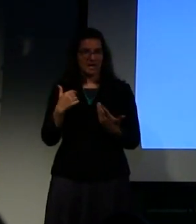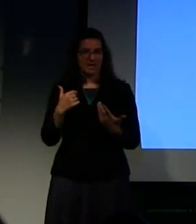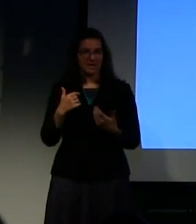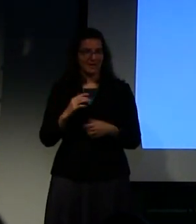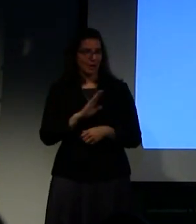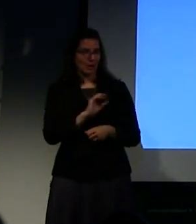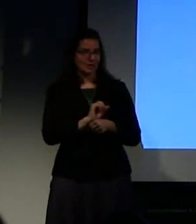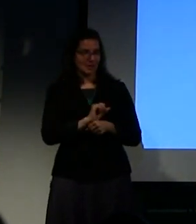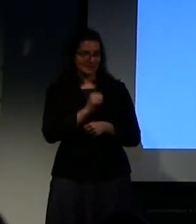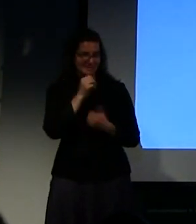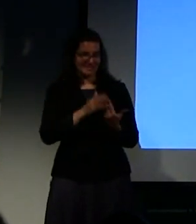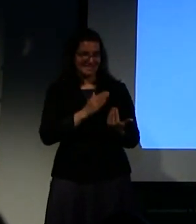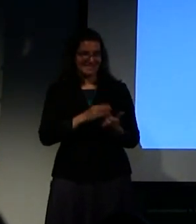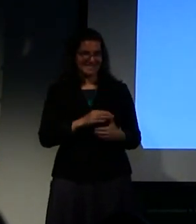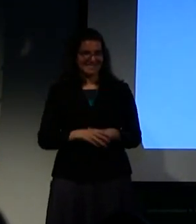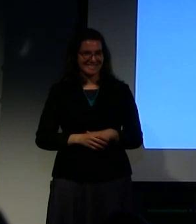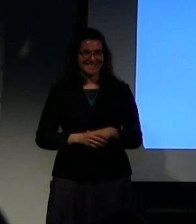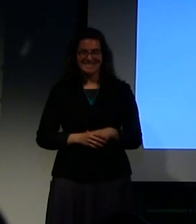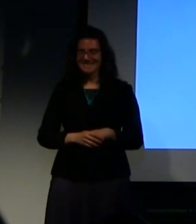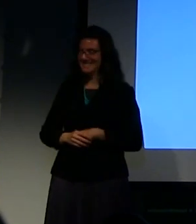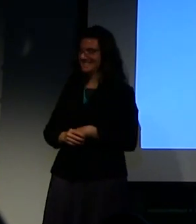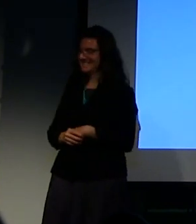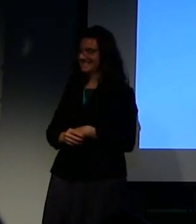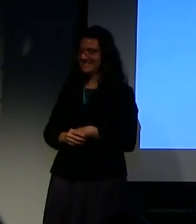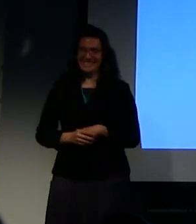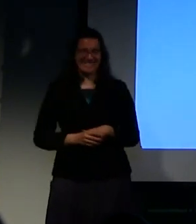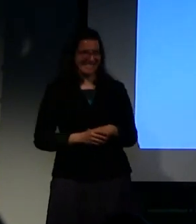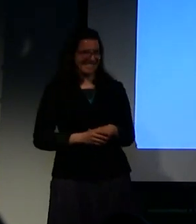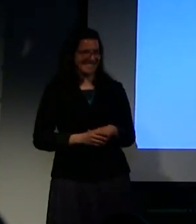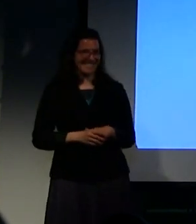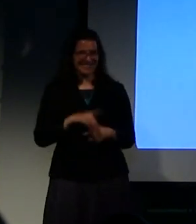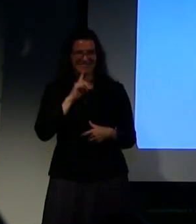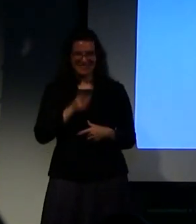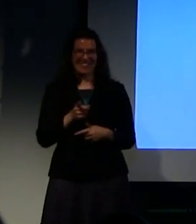her job is not easy. I put them through the ringer.